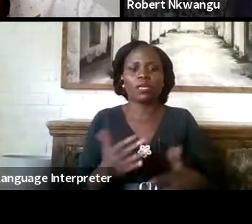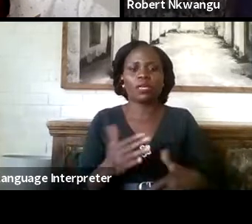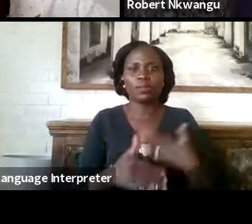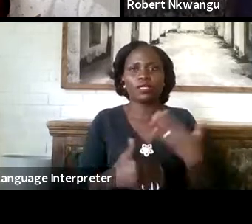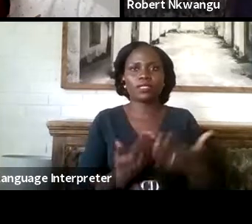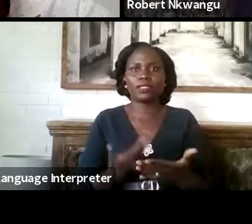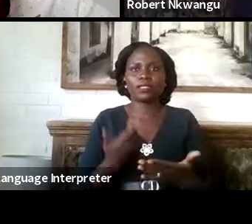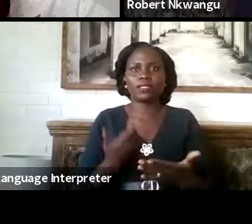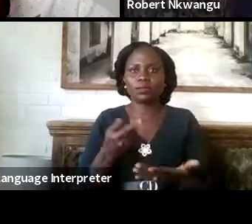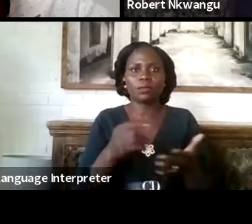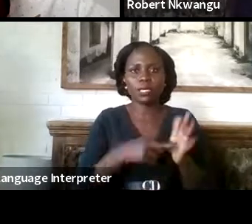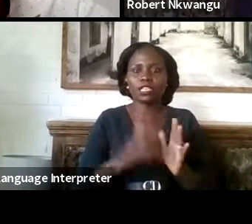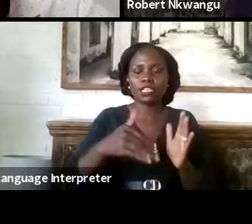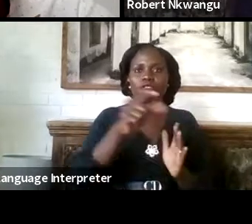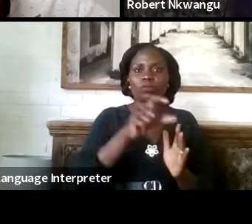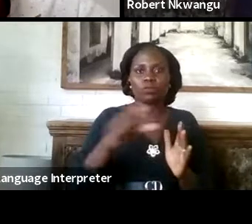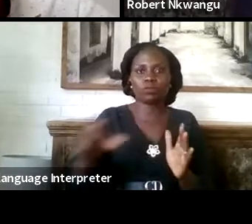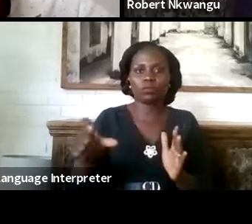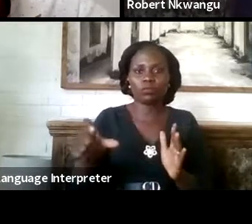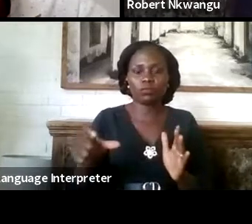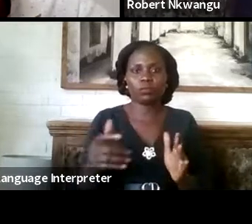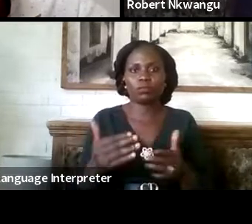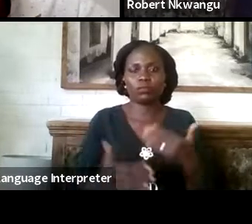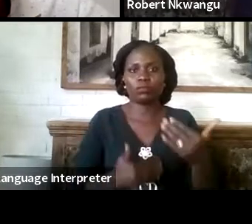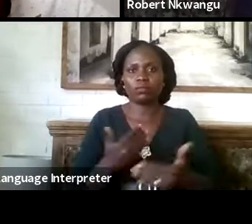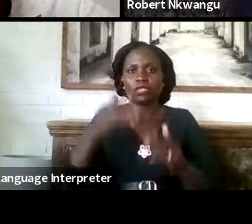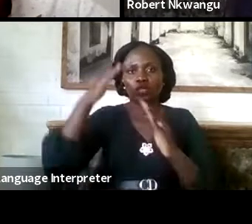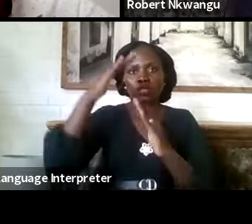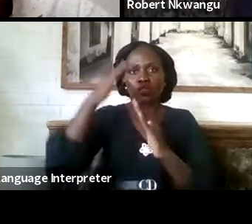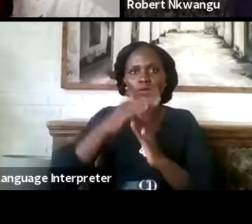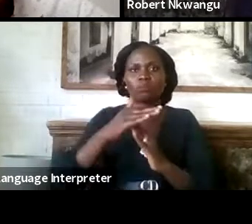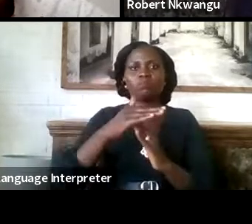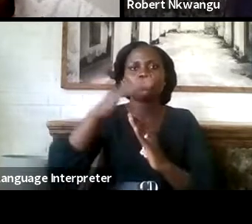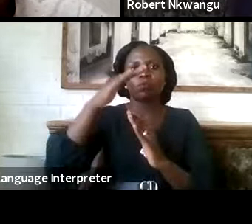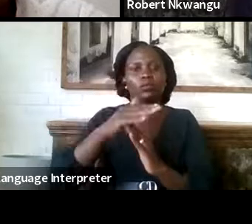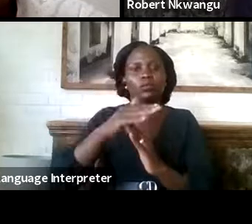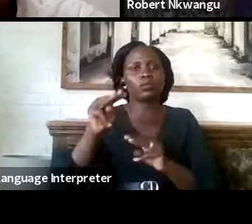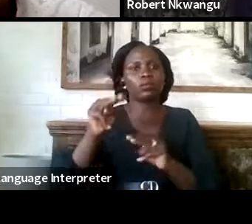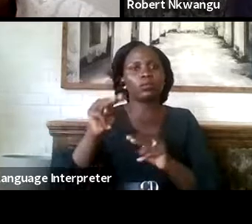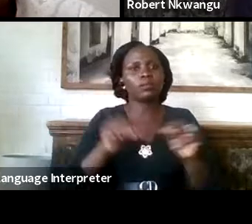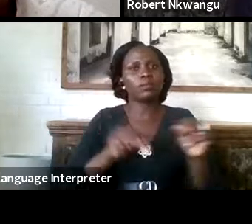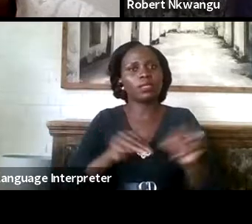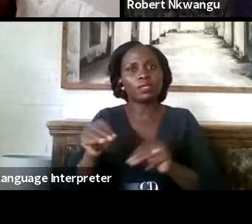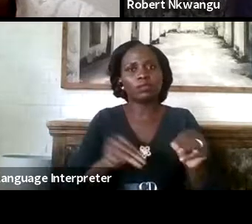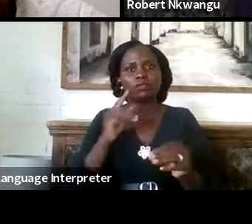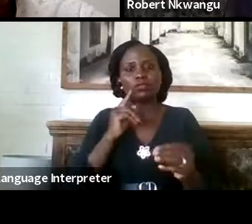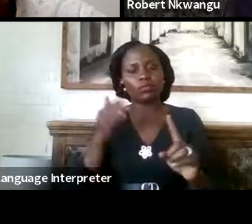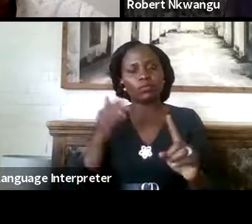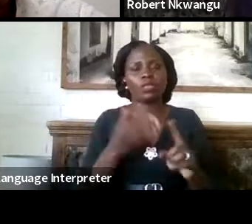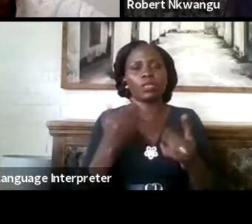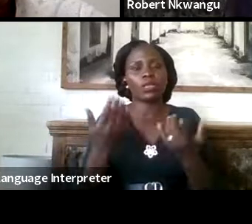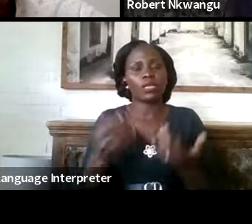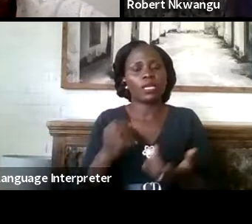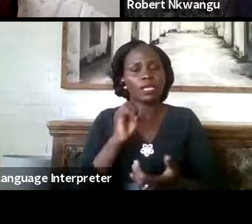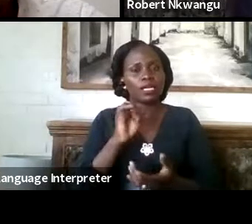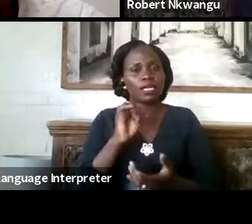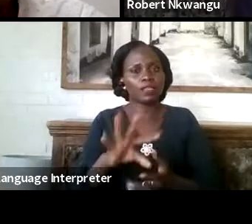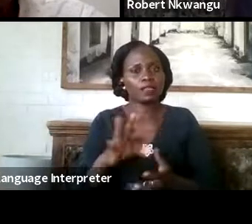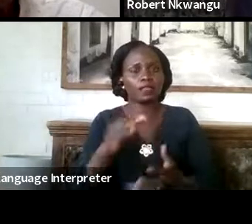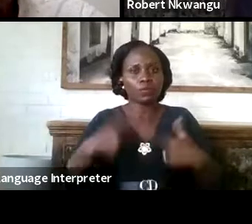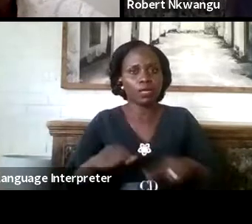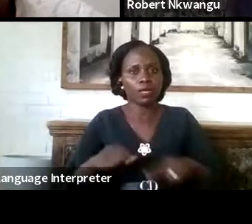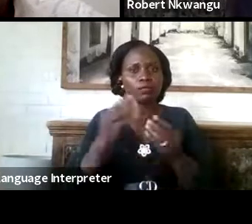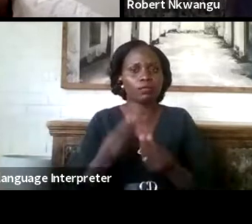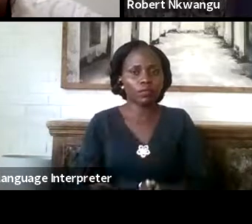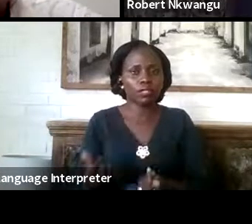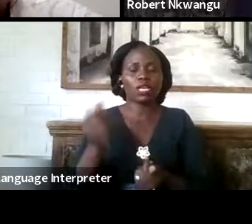will be going to the top management, and then thereafter comes to the top policy. Once we have concluded and cabinet passes this, the